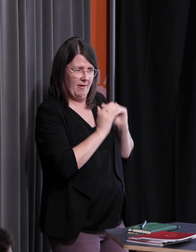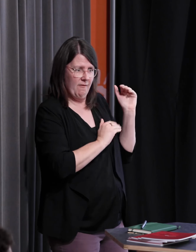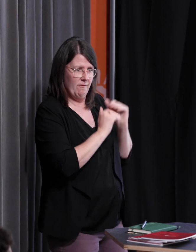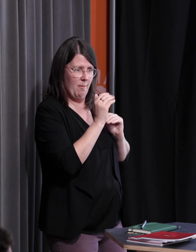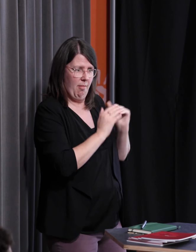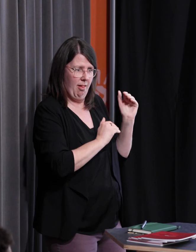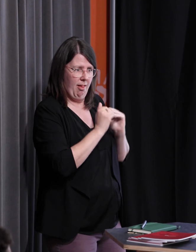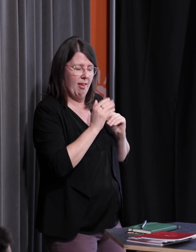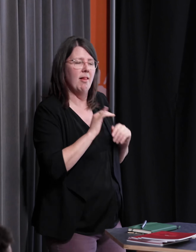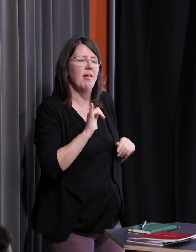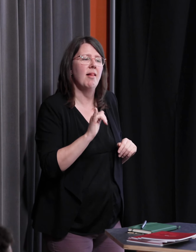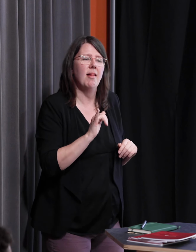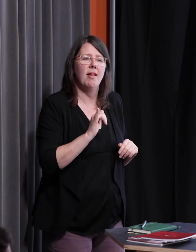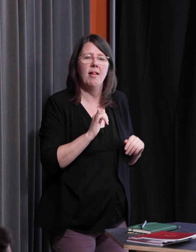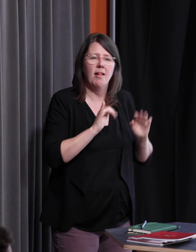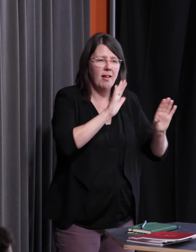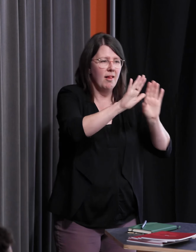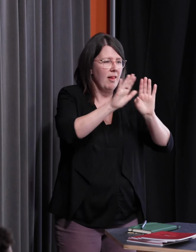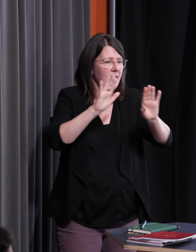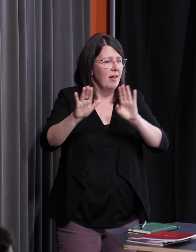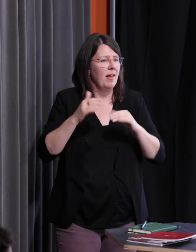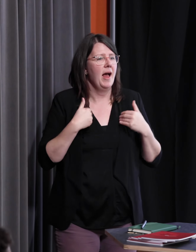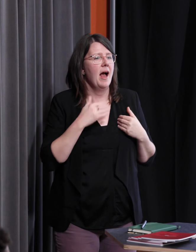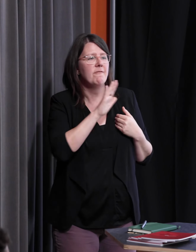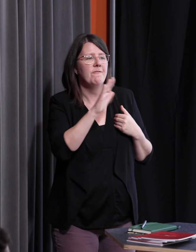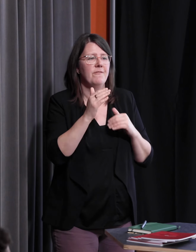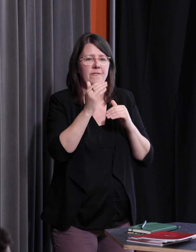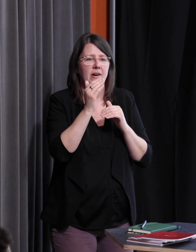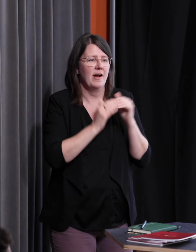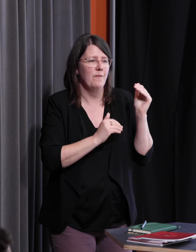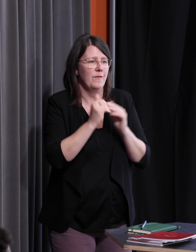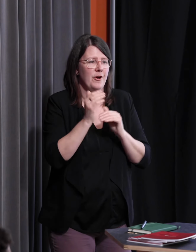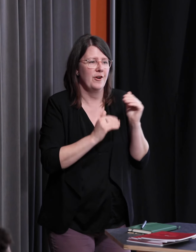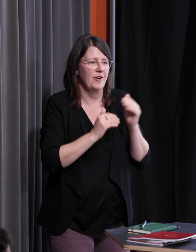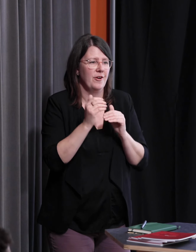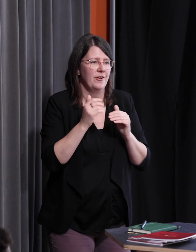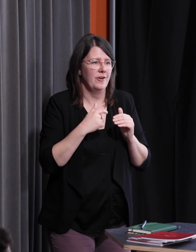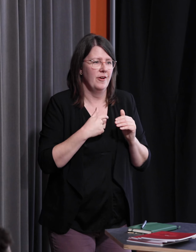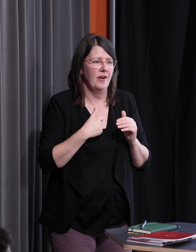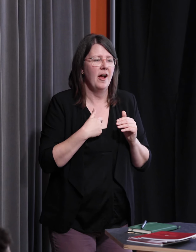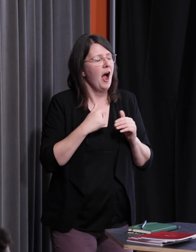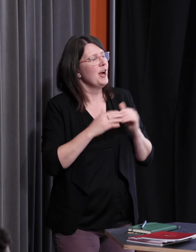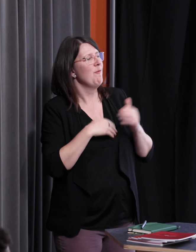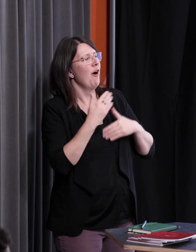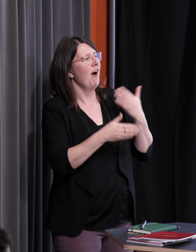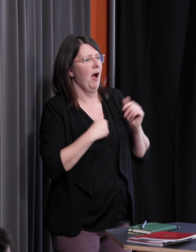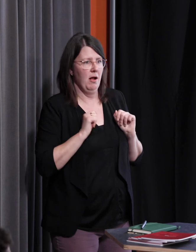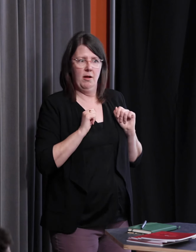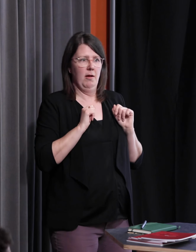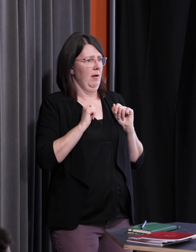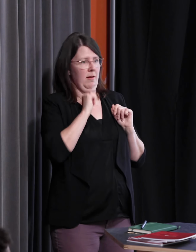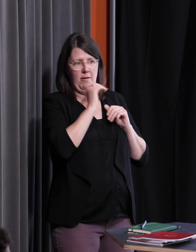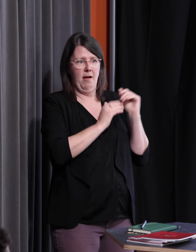have limits. So it's okay to try putting your fingers in that bowl to touch the water. I'm sure most people would be like, okay, I can do